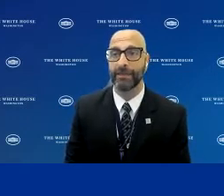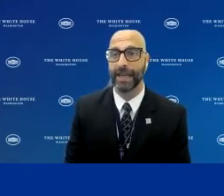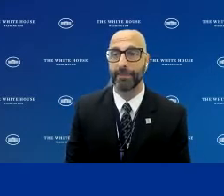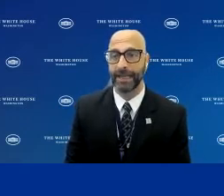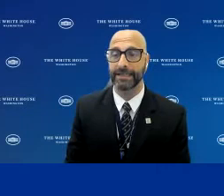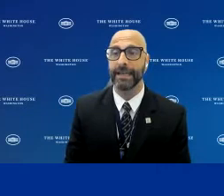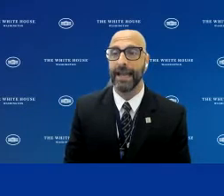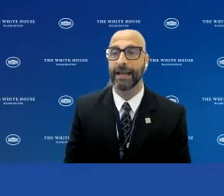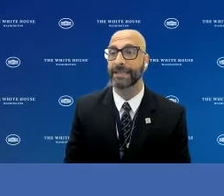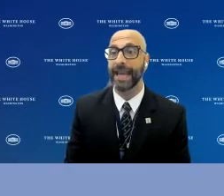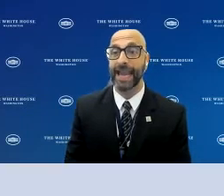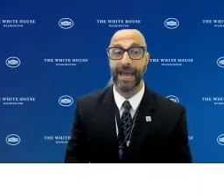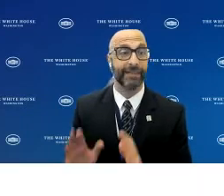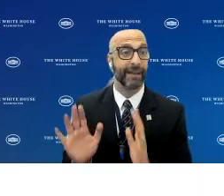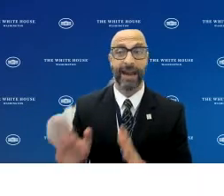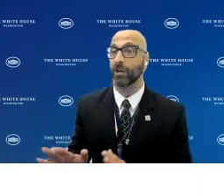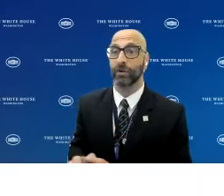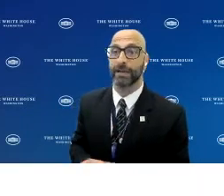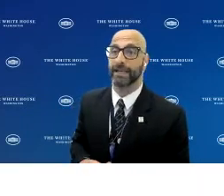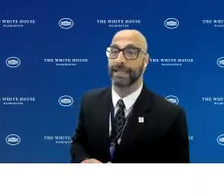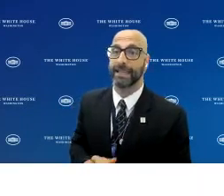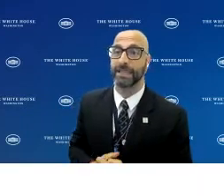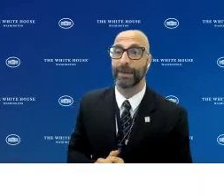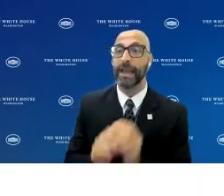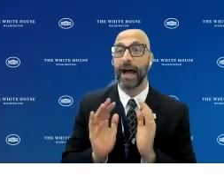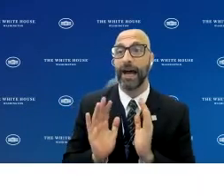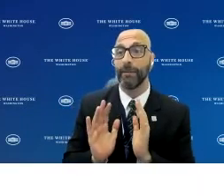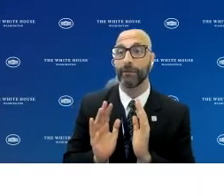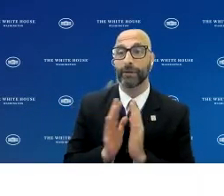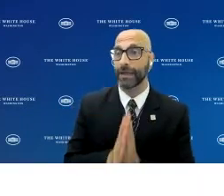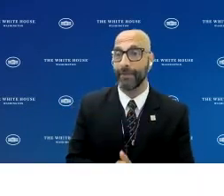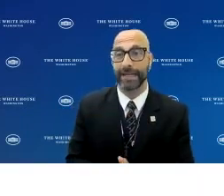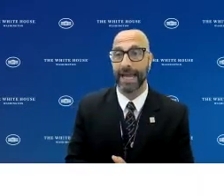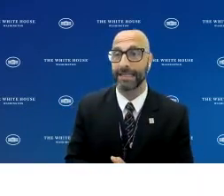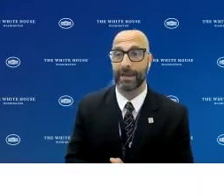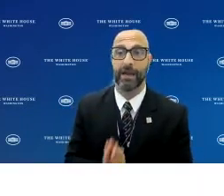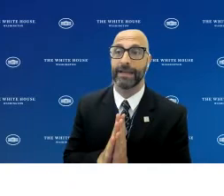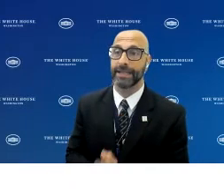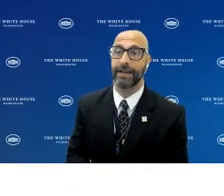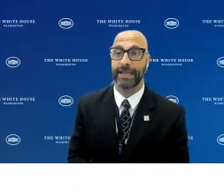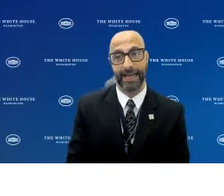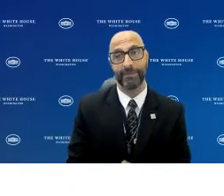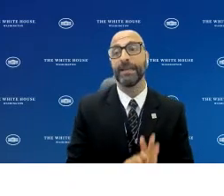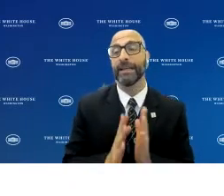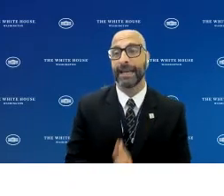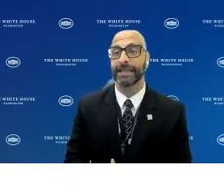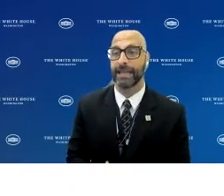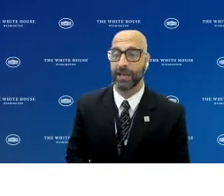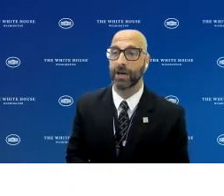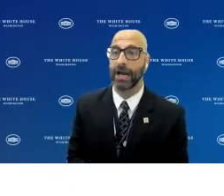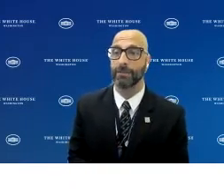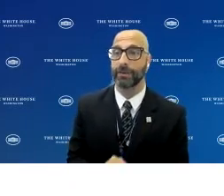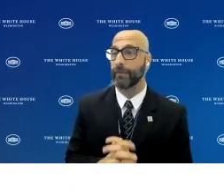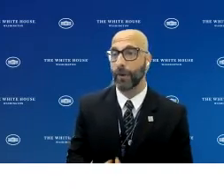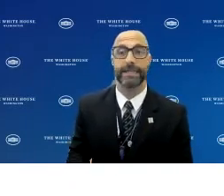please, into some of the updates. And I'll say again, I think Harold already said this, but really I've been excited to be on the entire time,